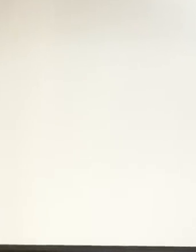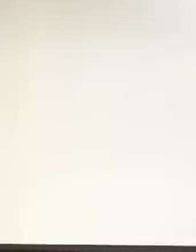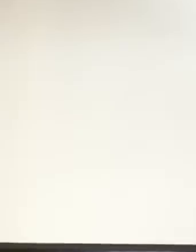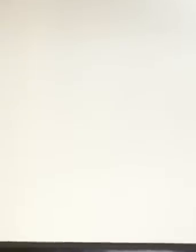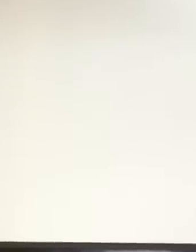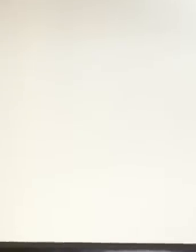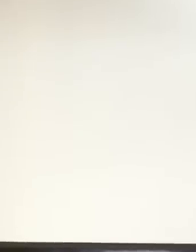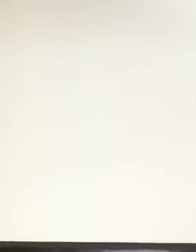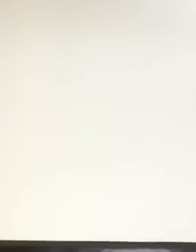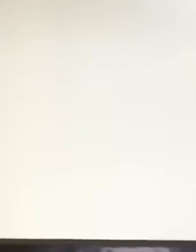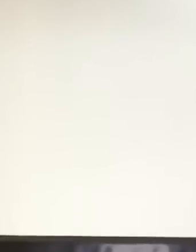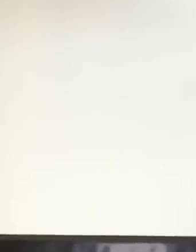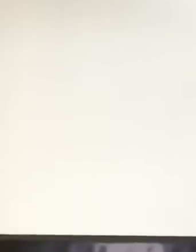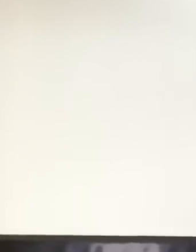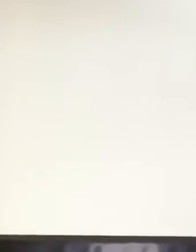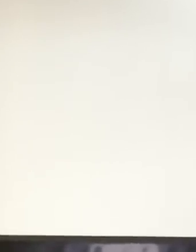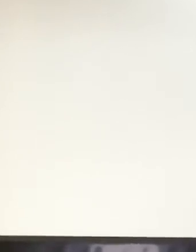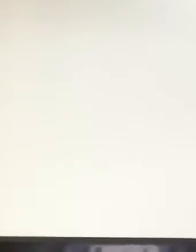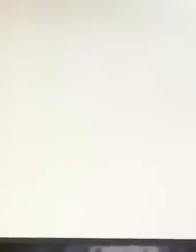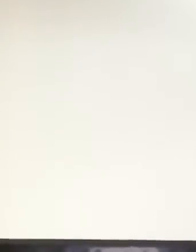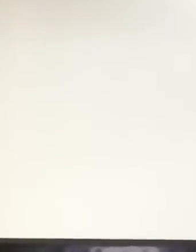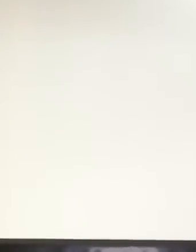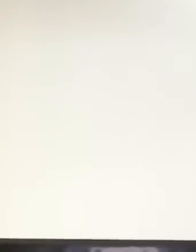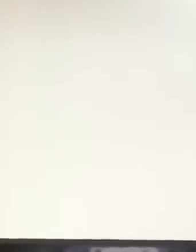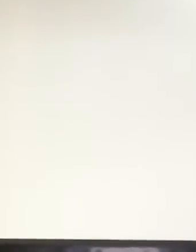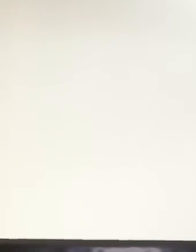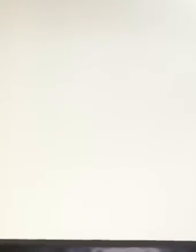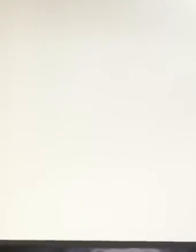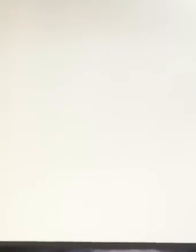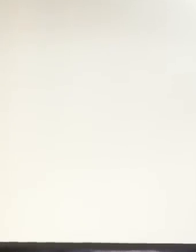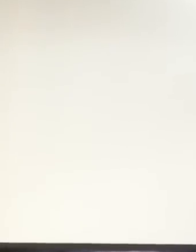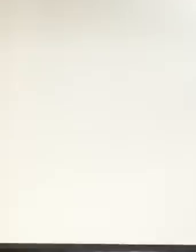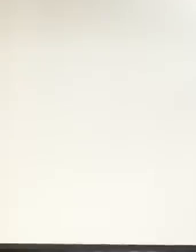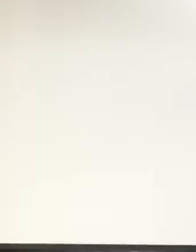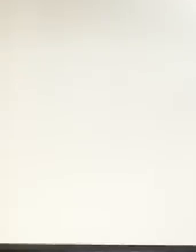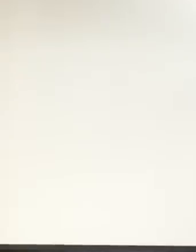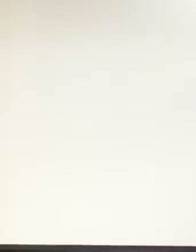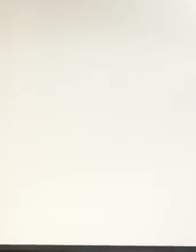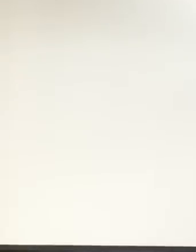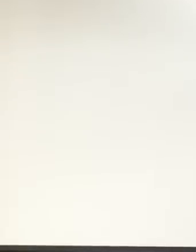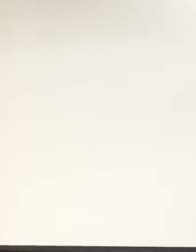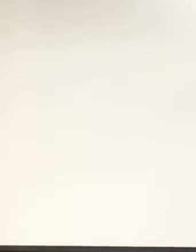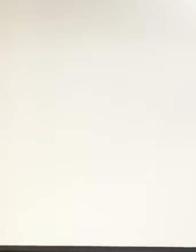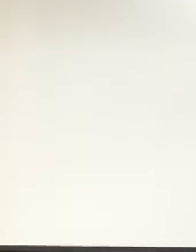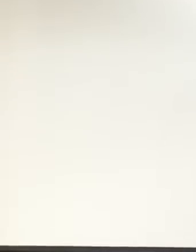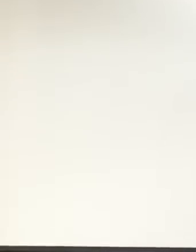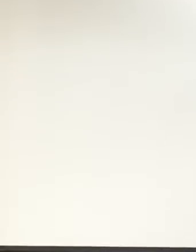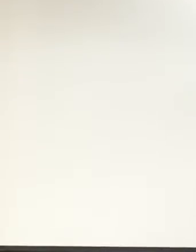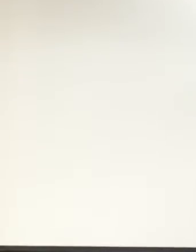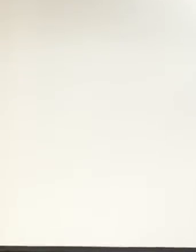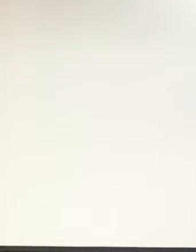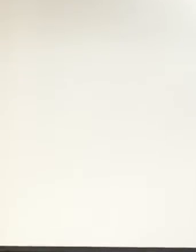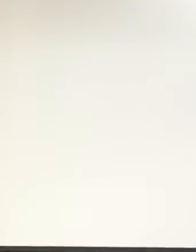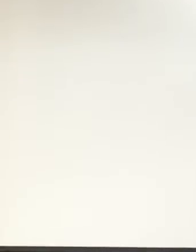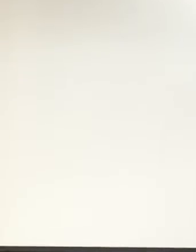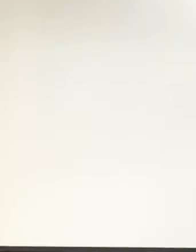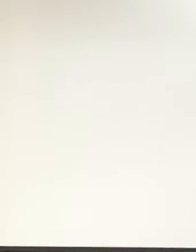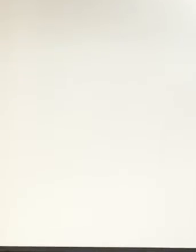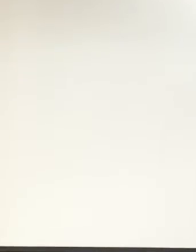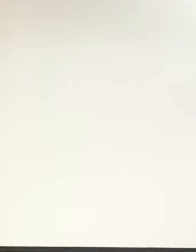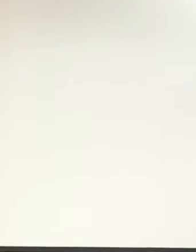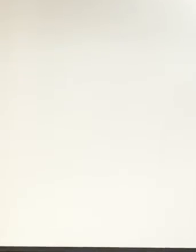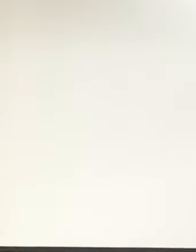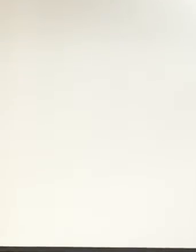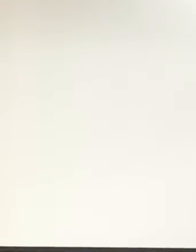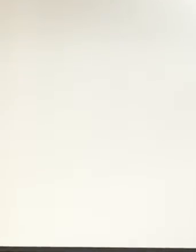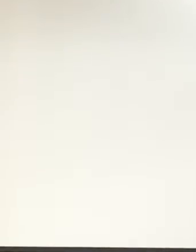that Australians can travel to New Zealand before they can travel to certain parts of Australia. There are a number of states and territories that still have their